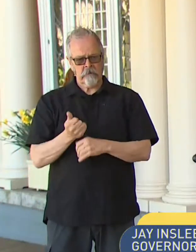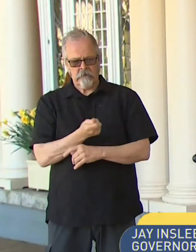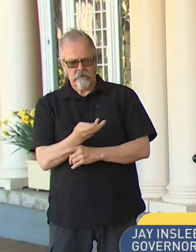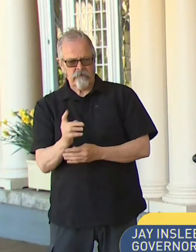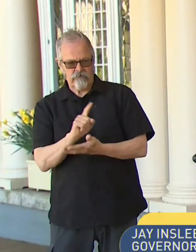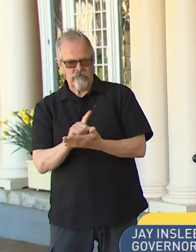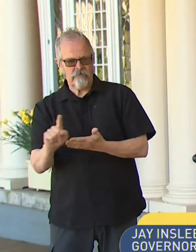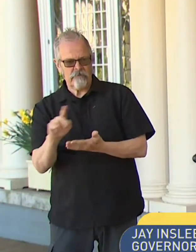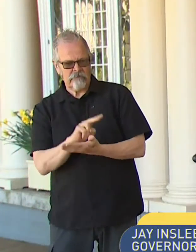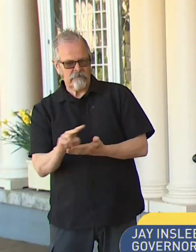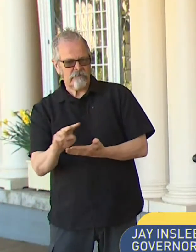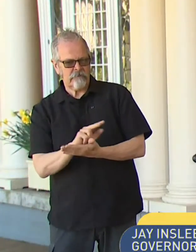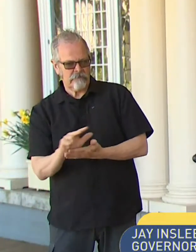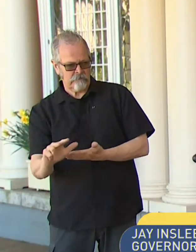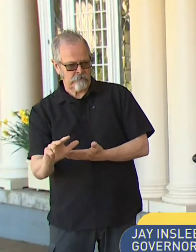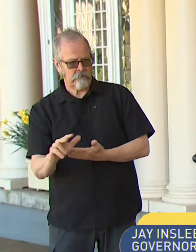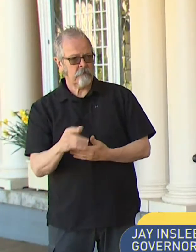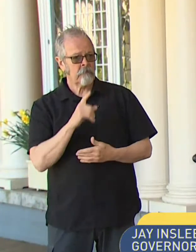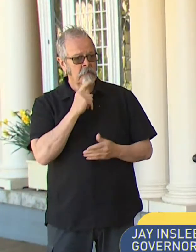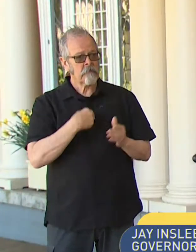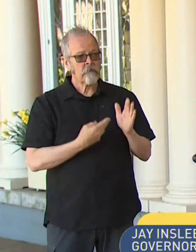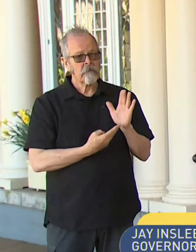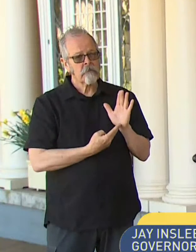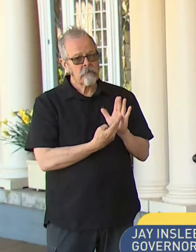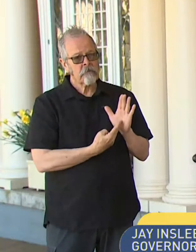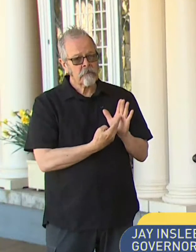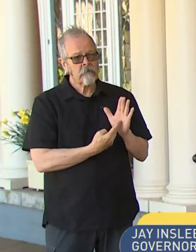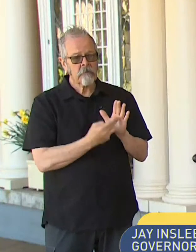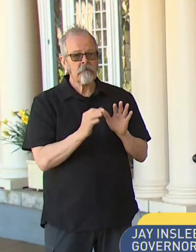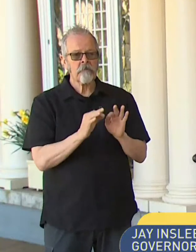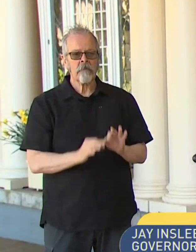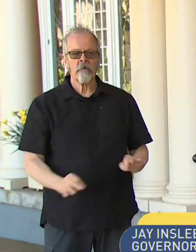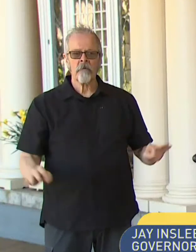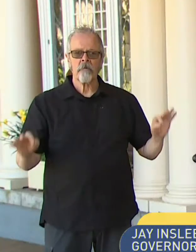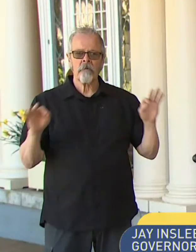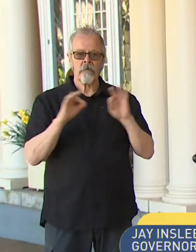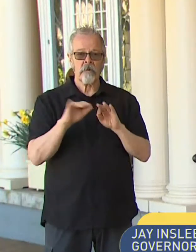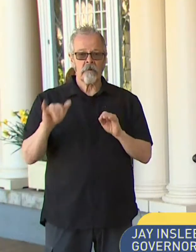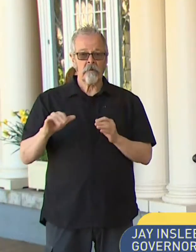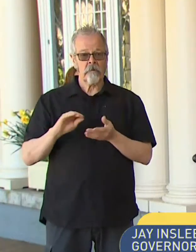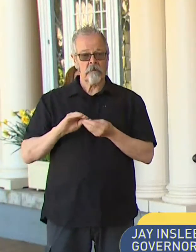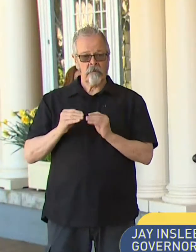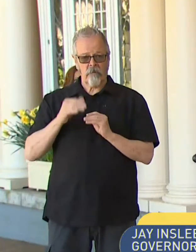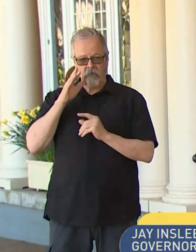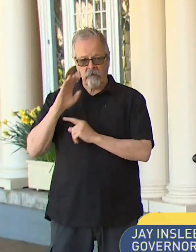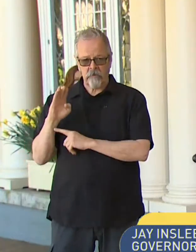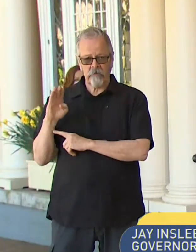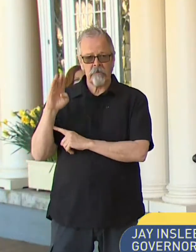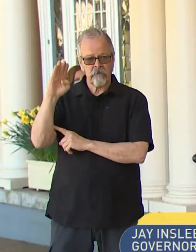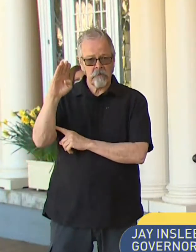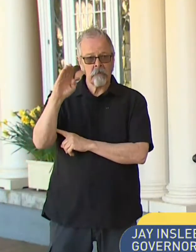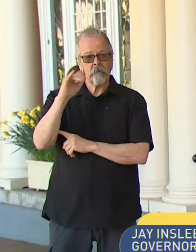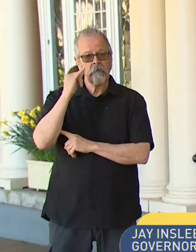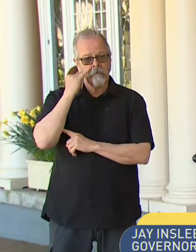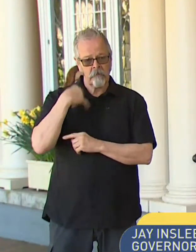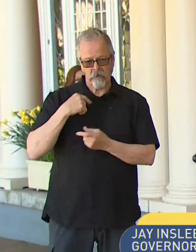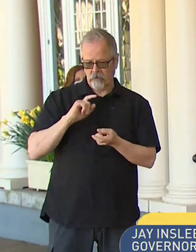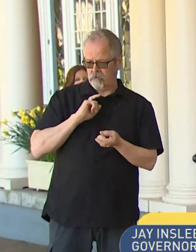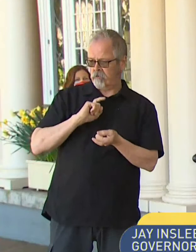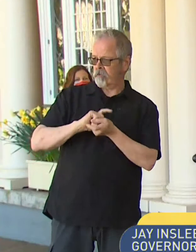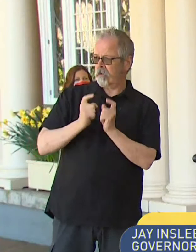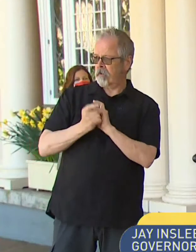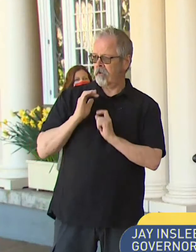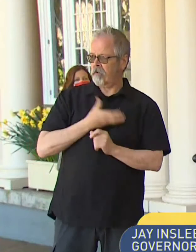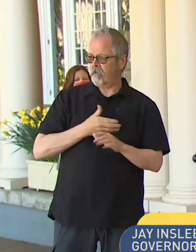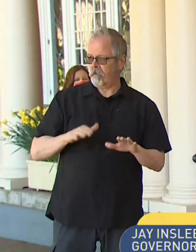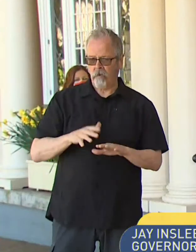it's imperative because these numbers are going to continue to go up unless something changes in our state. The status quo means